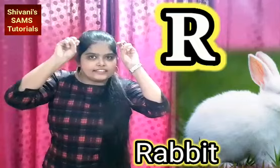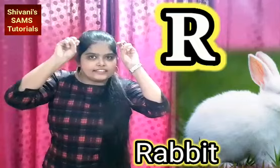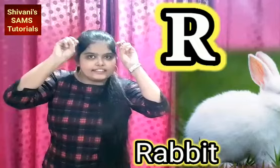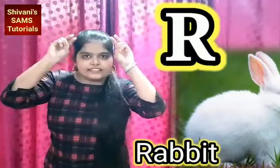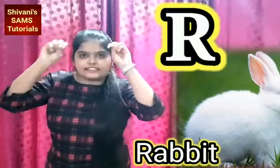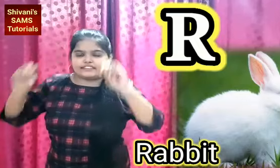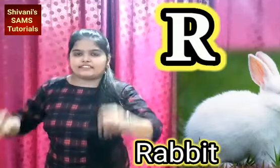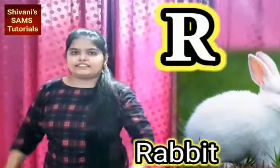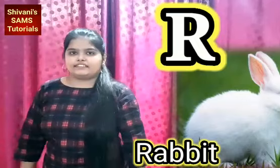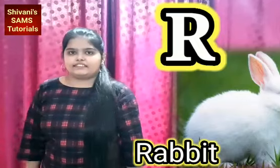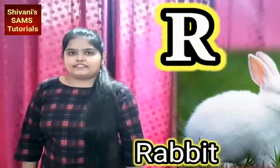rabbit.